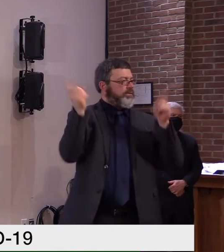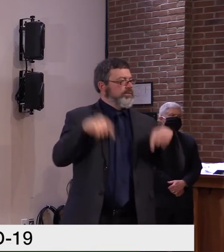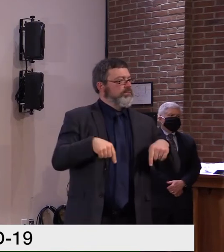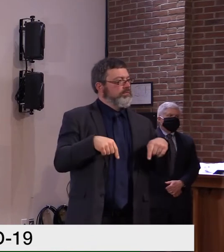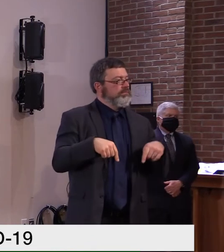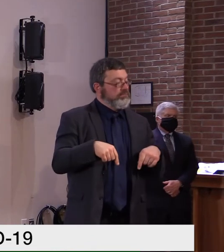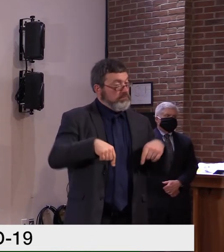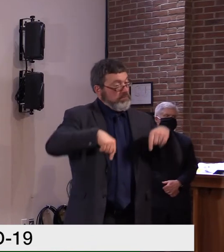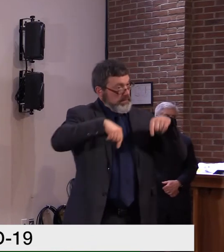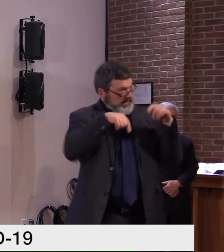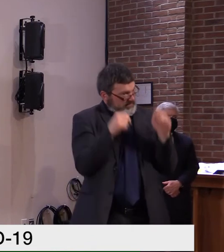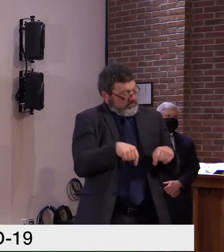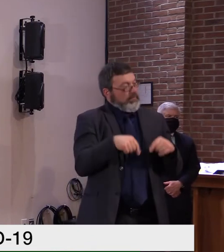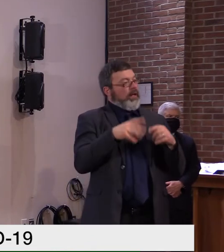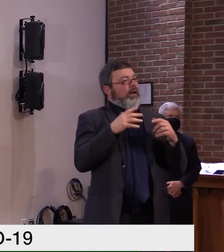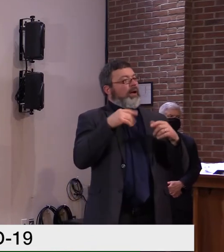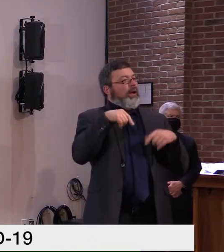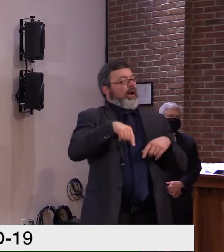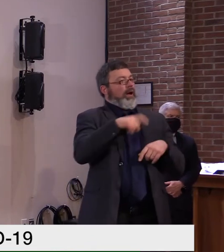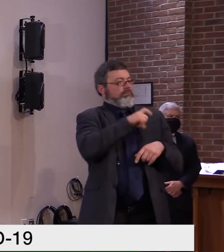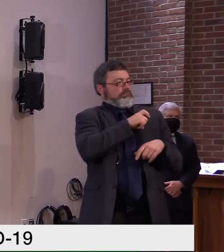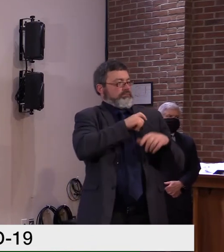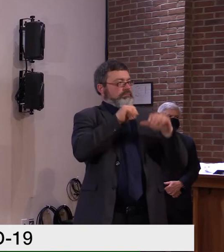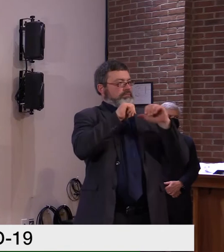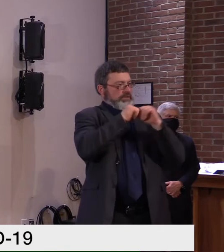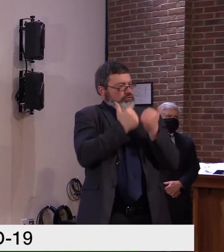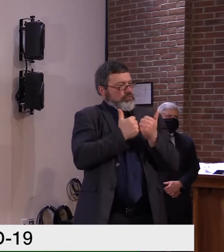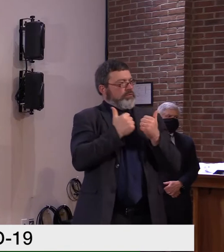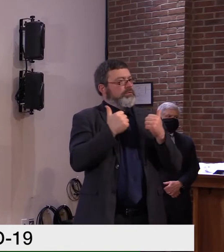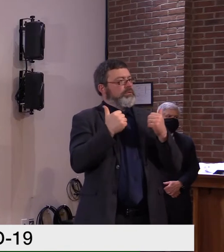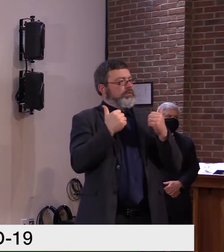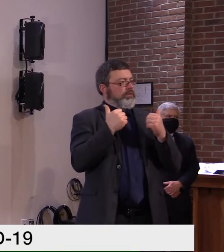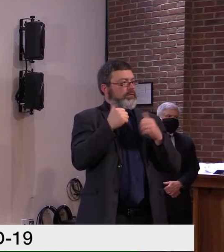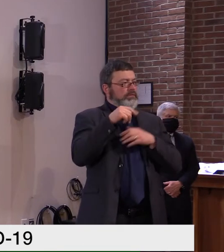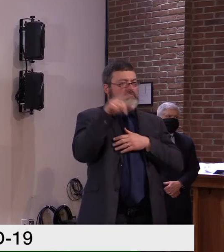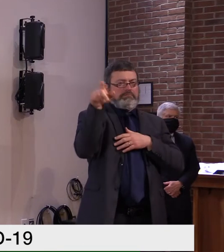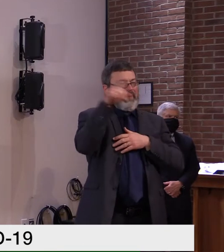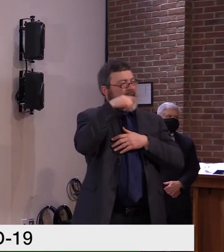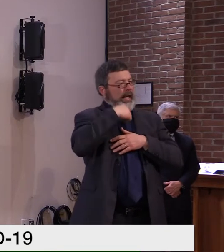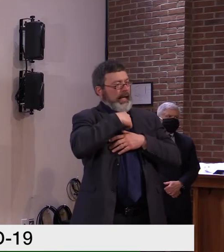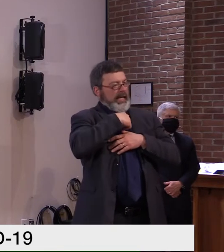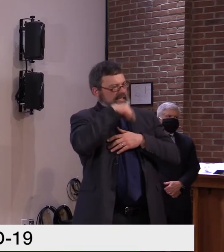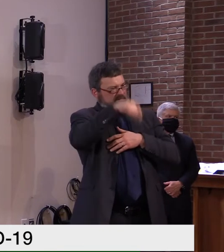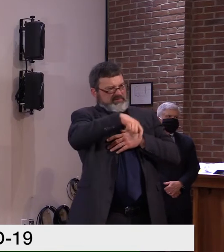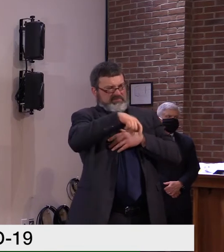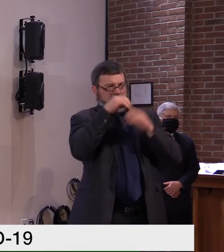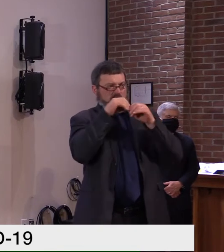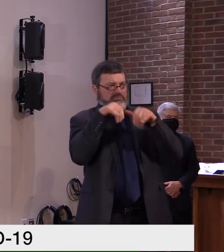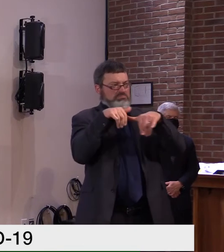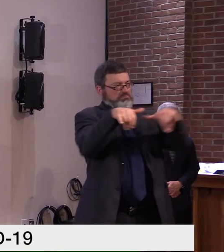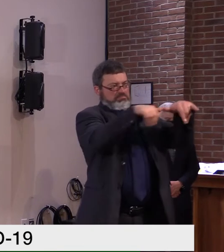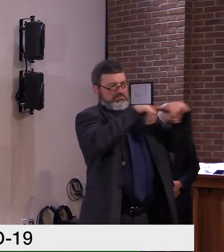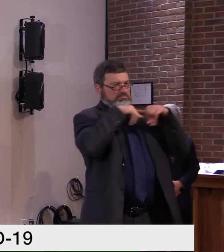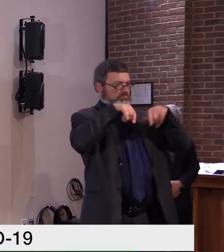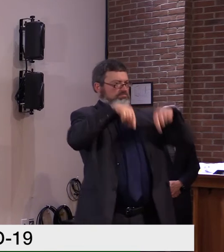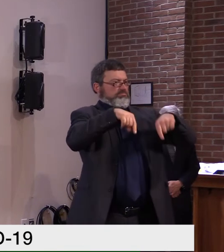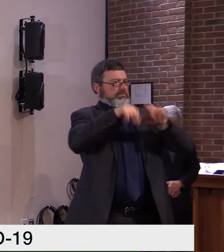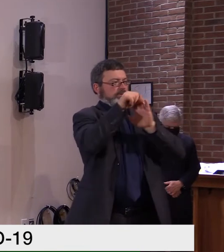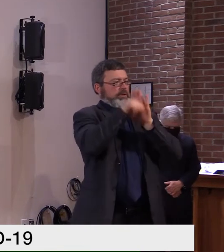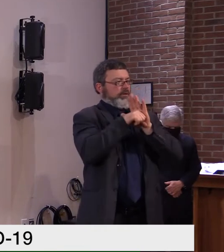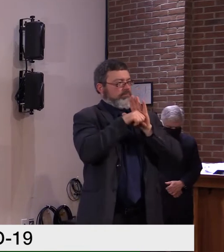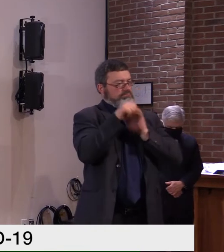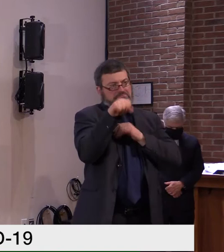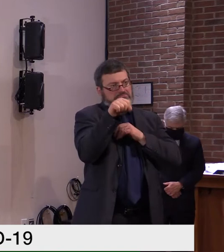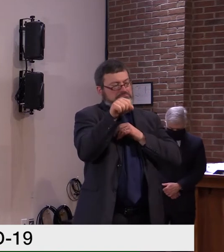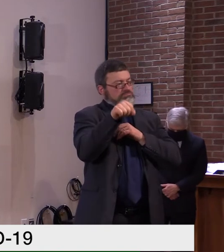country, the expectation is that there's going to be more uniformity in approach with the key areas of operation,